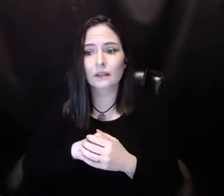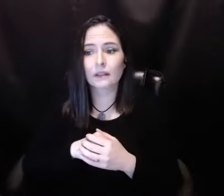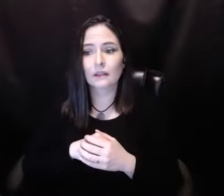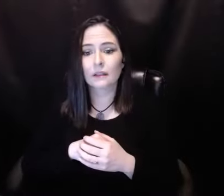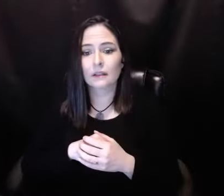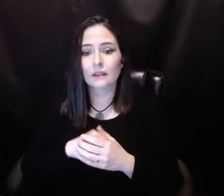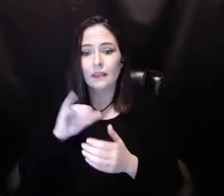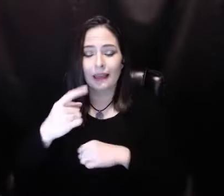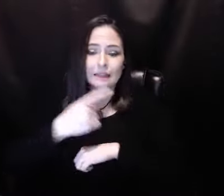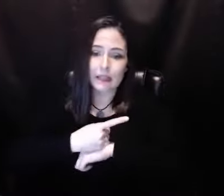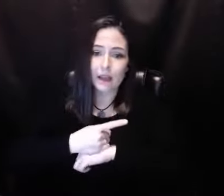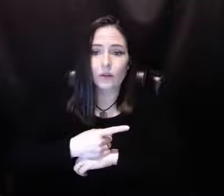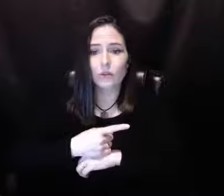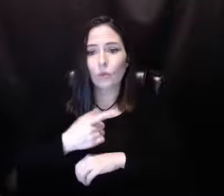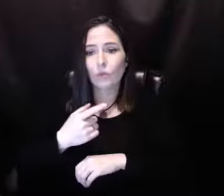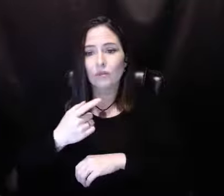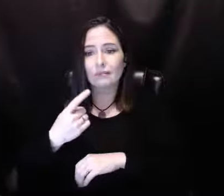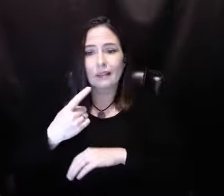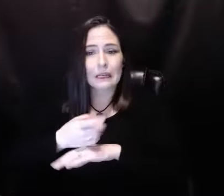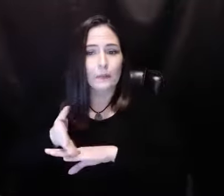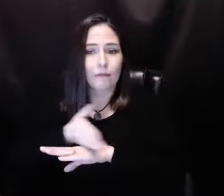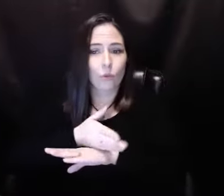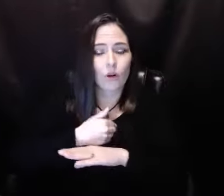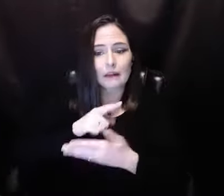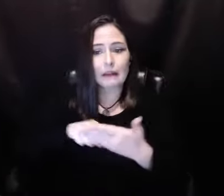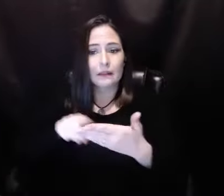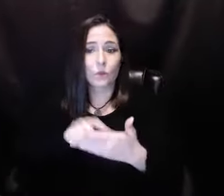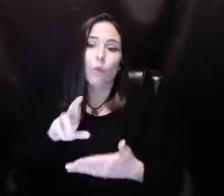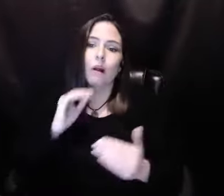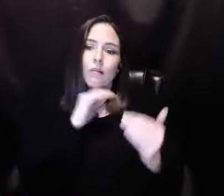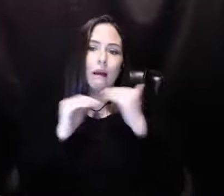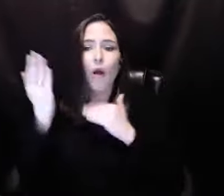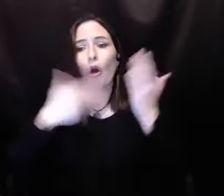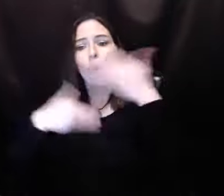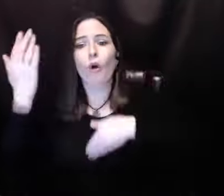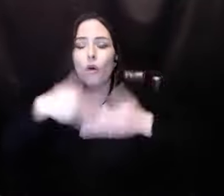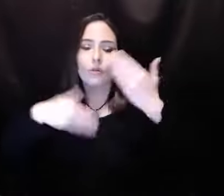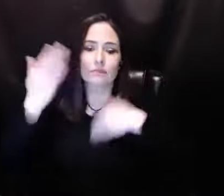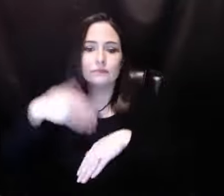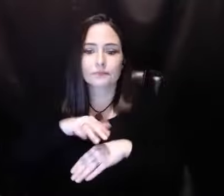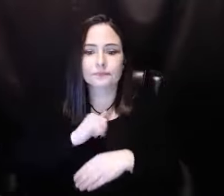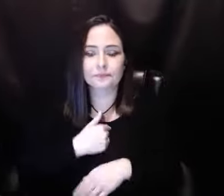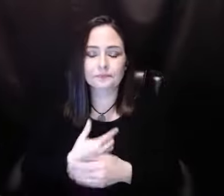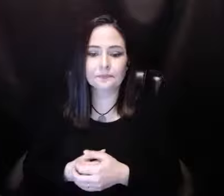very often the day or the day before, I would cancel, or I told them lies.